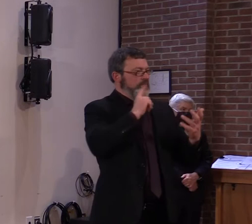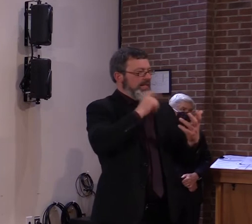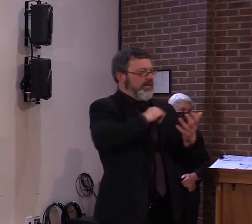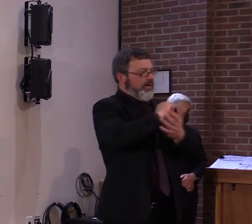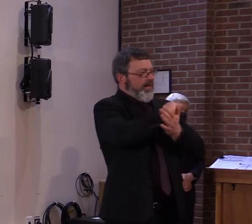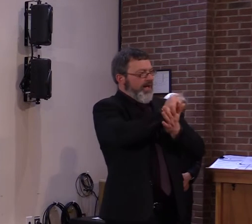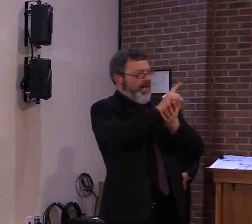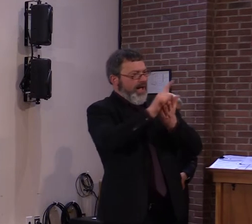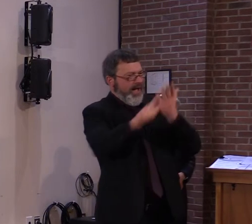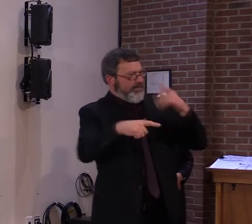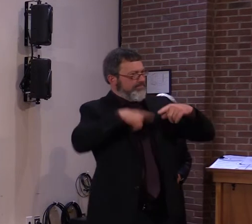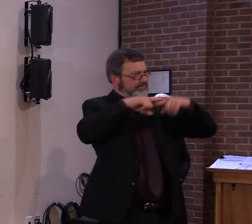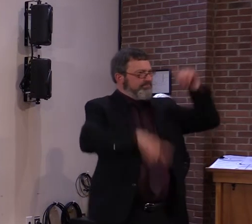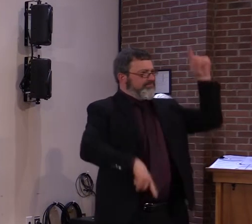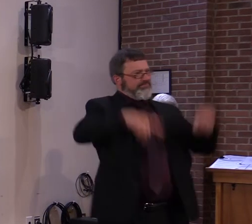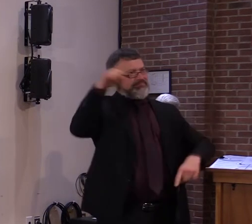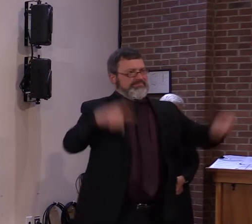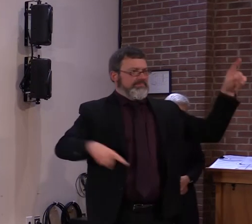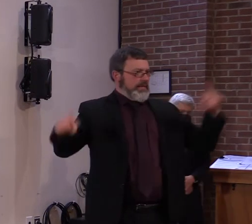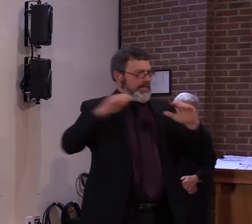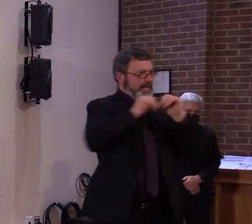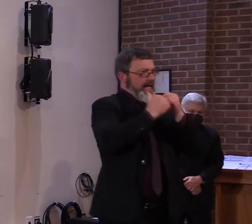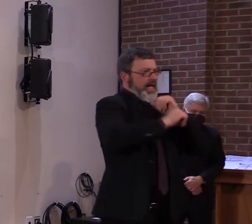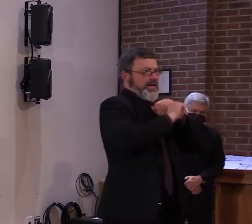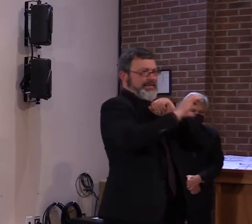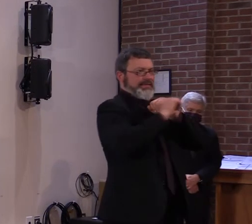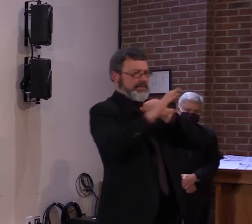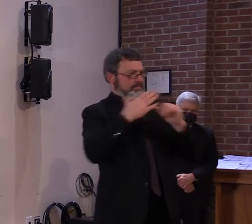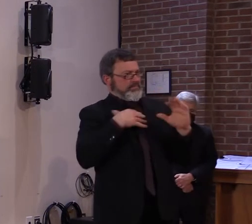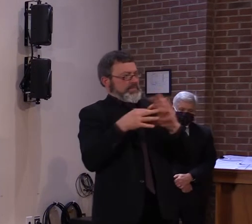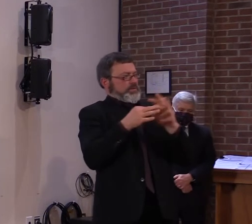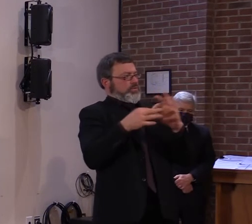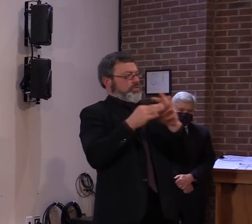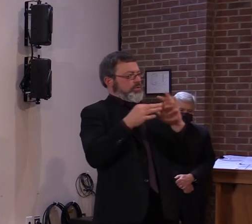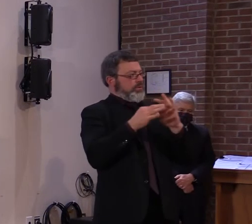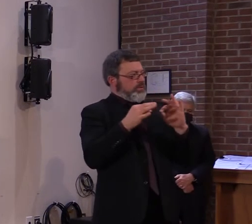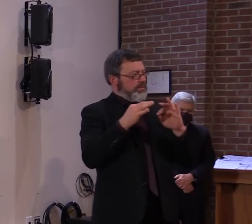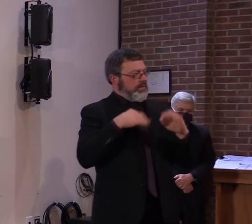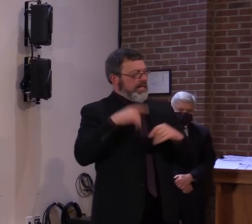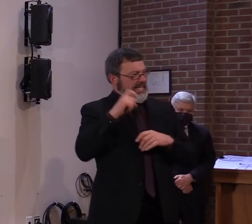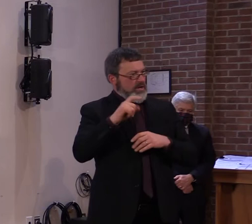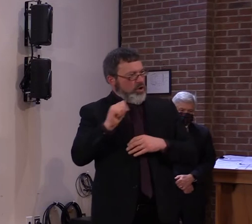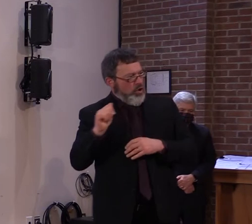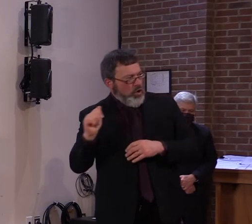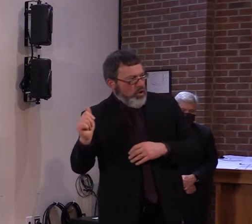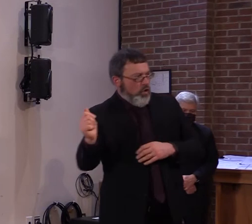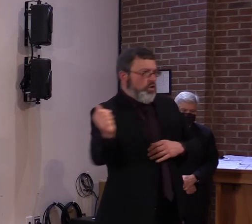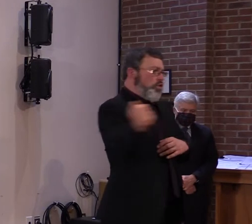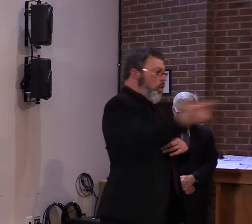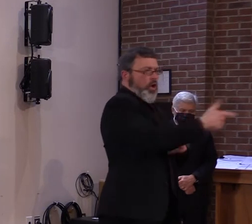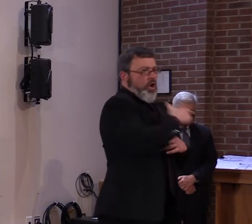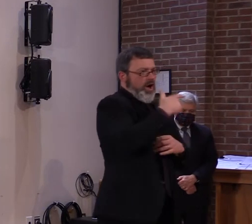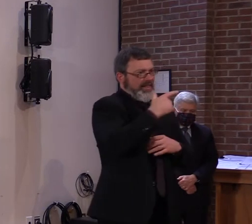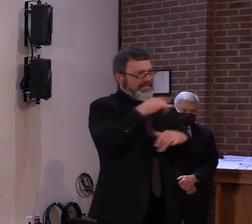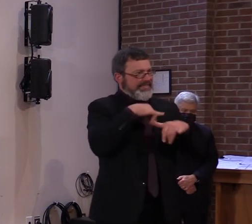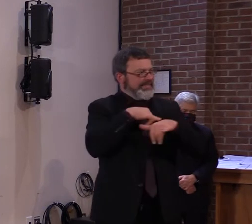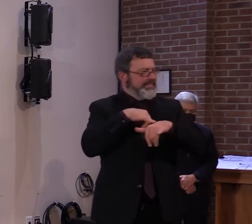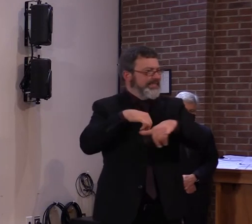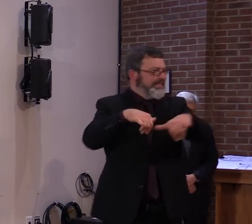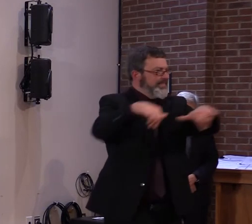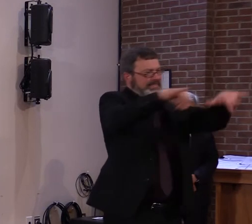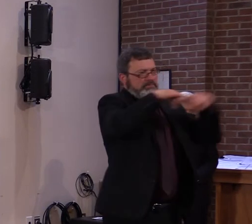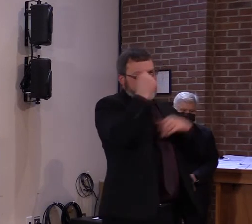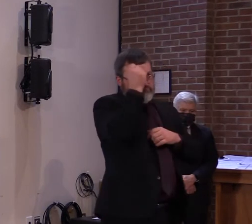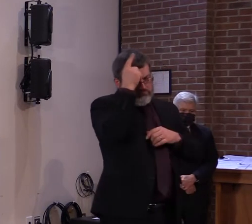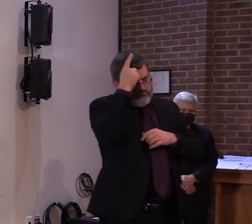a week. So we just need all of us pulling in the same direction and trying to get it out to the best of our ability,